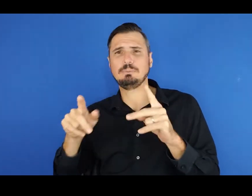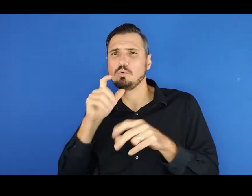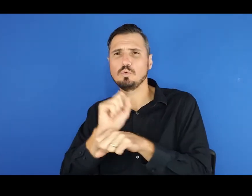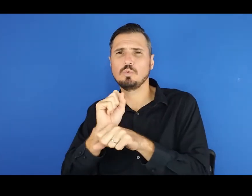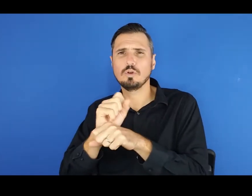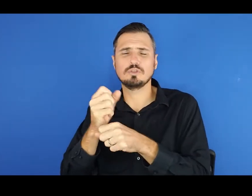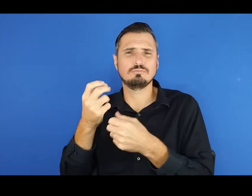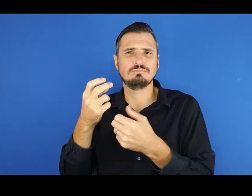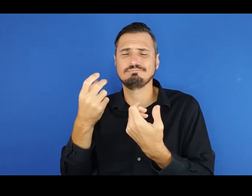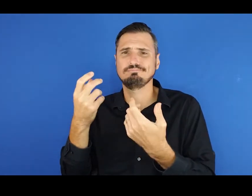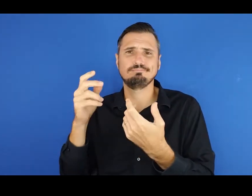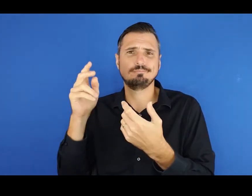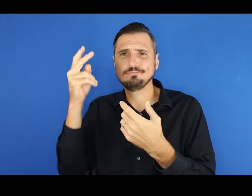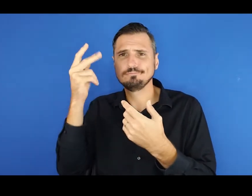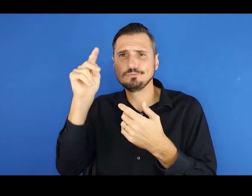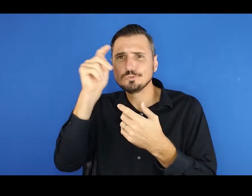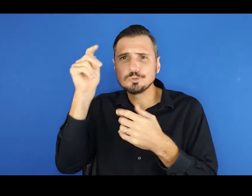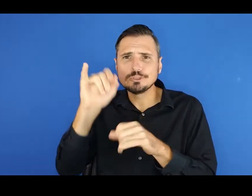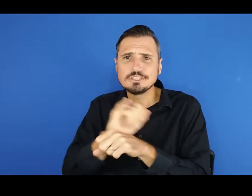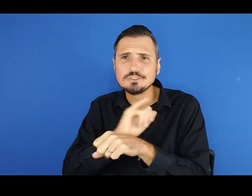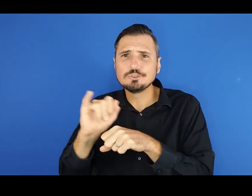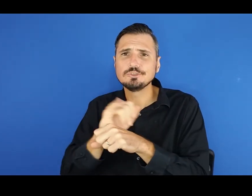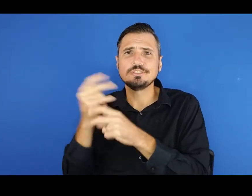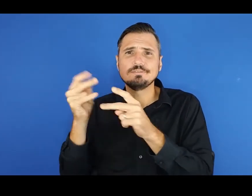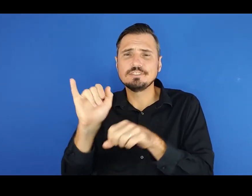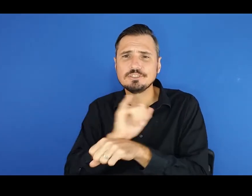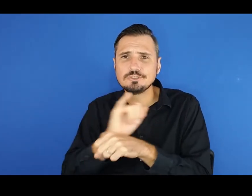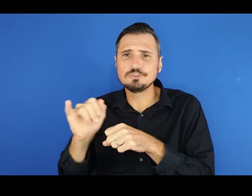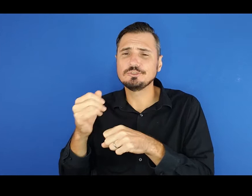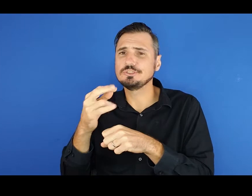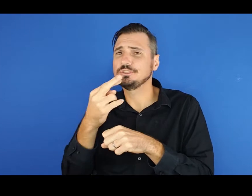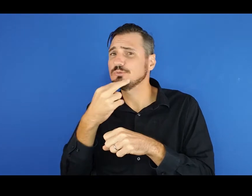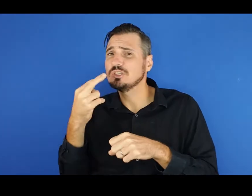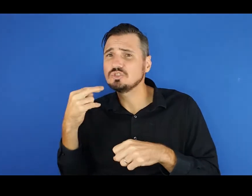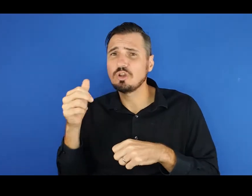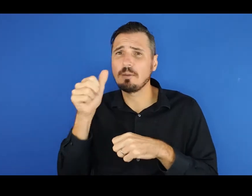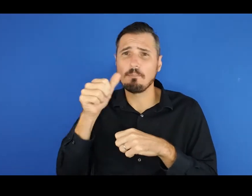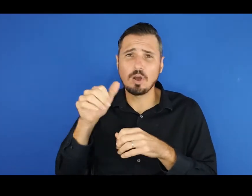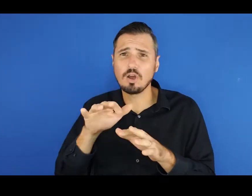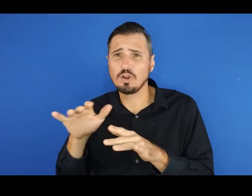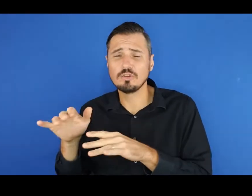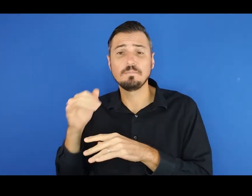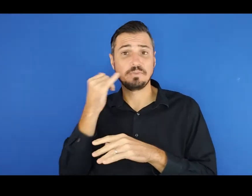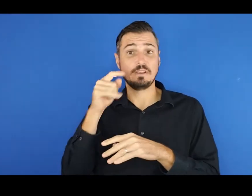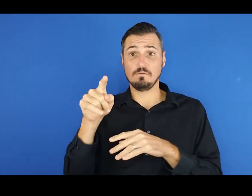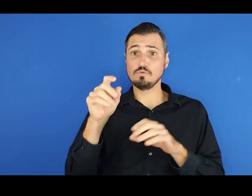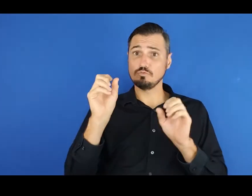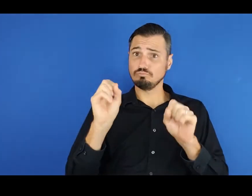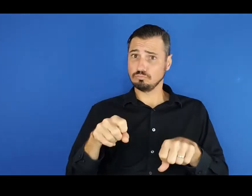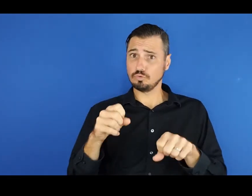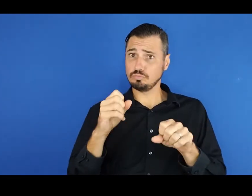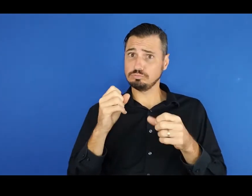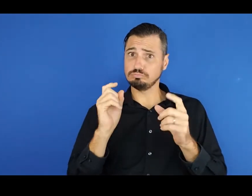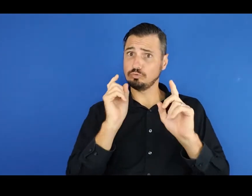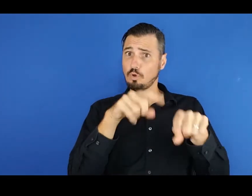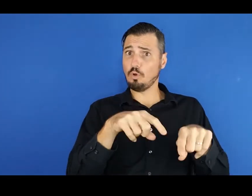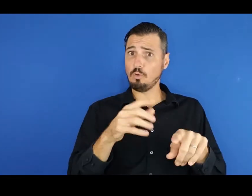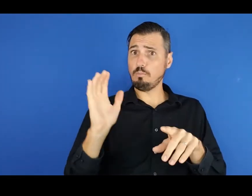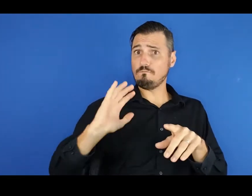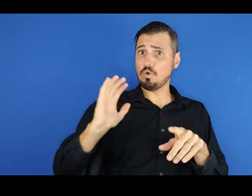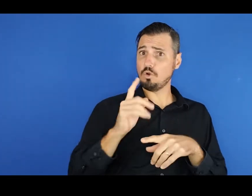bars. If you were eligible earlier in Group 1A or 1B, but didn't get vaccinated, you are still